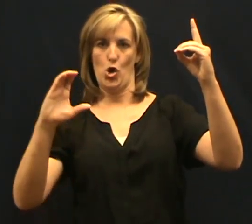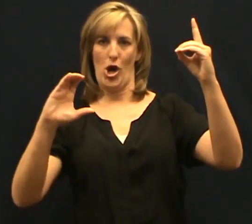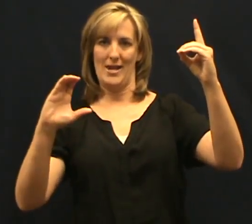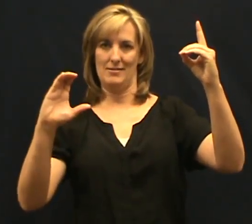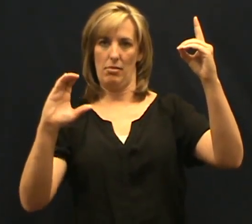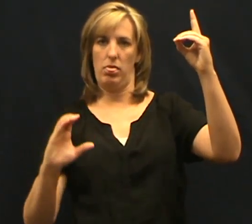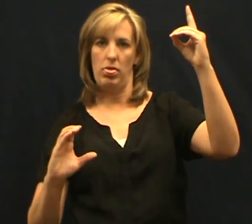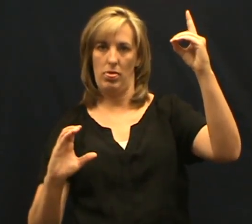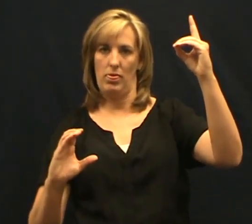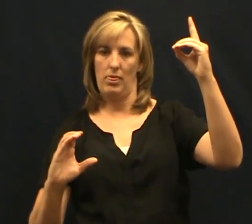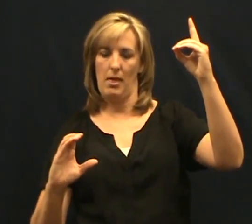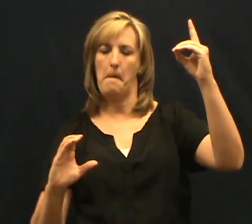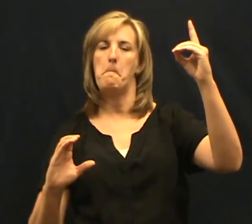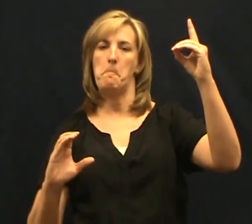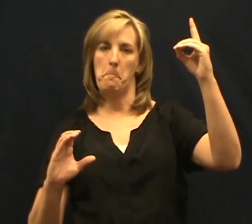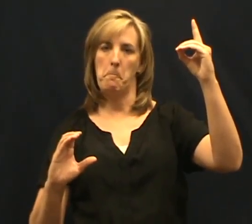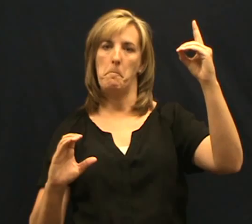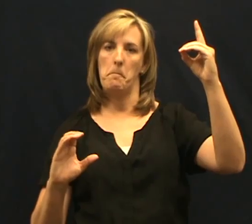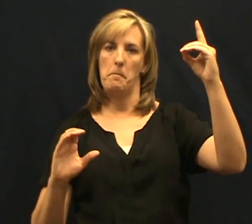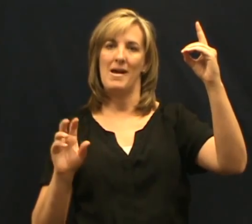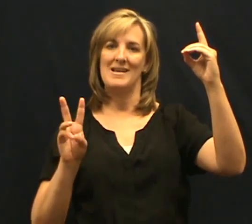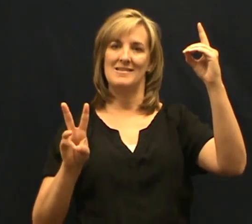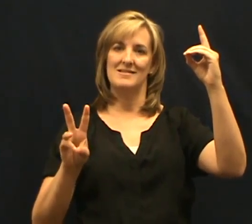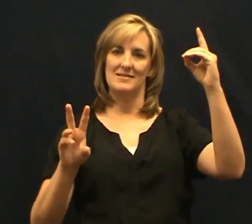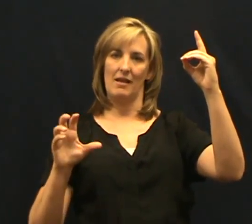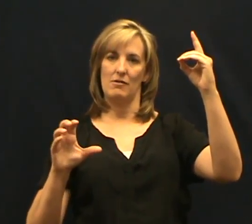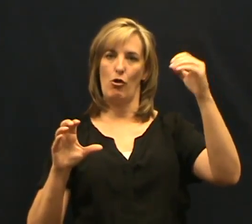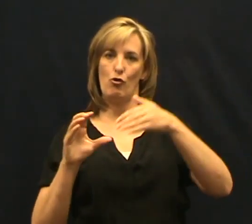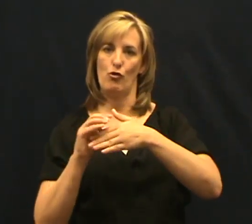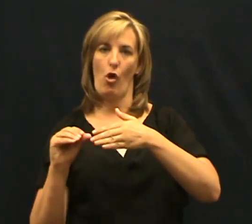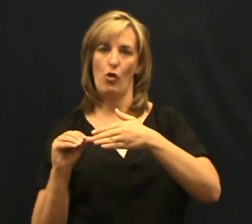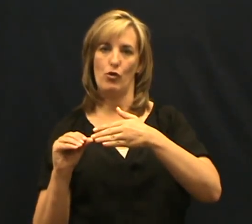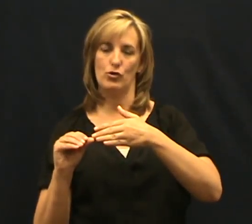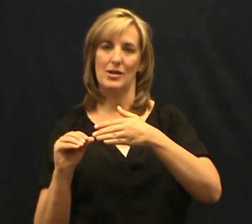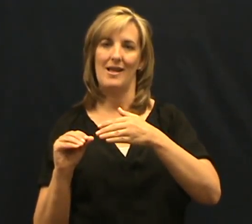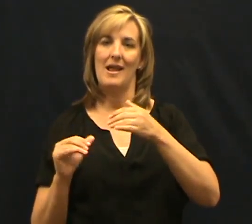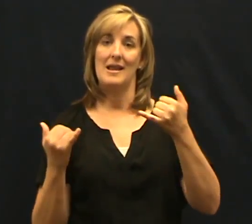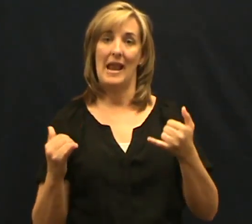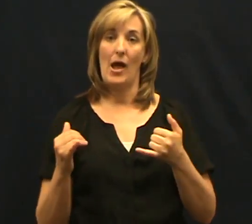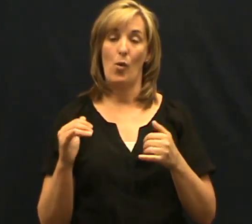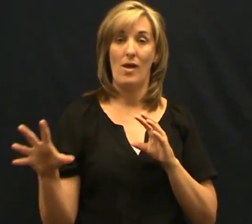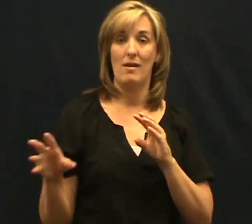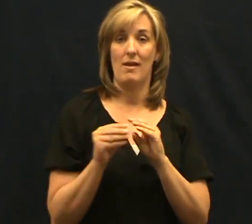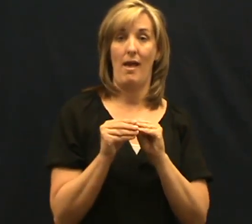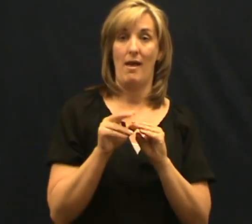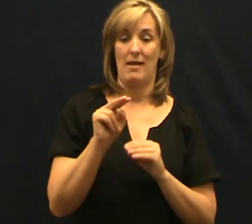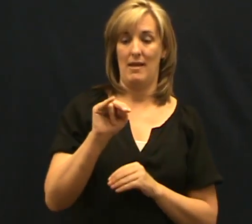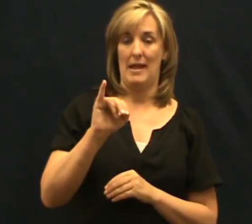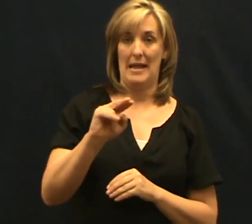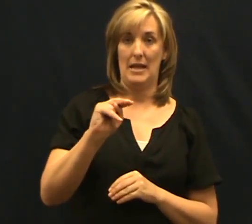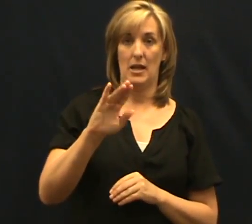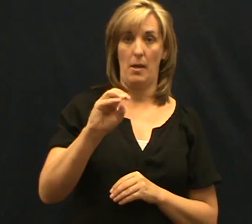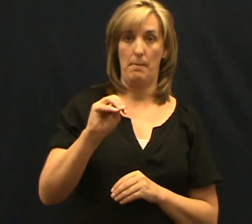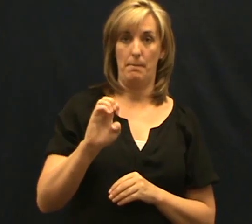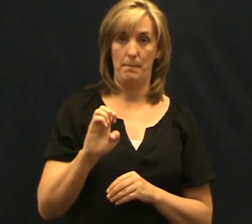report another credit of $600, which is the net income for the period. We credit that to retained earnings, and